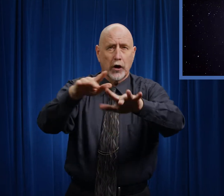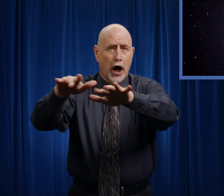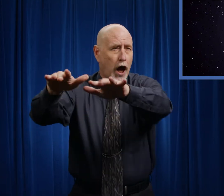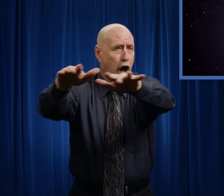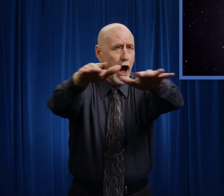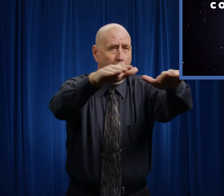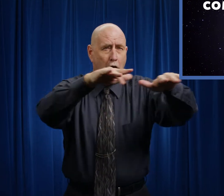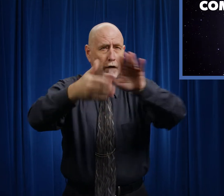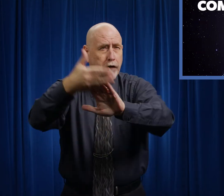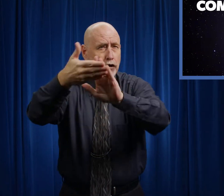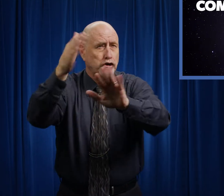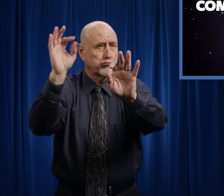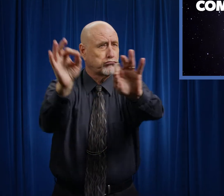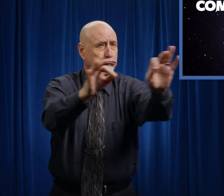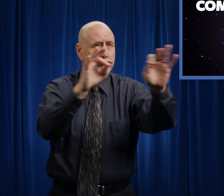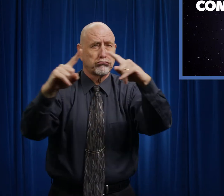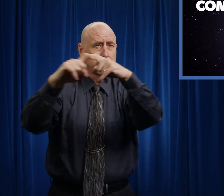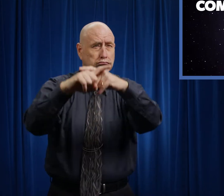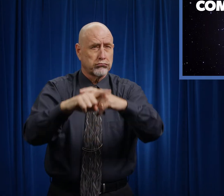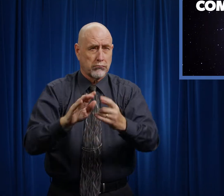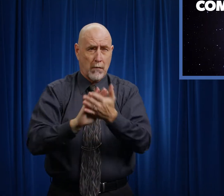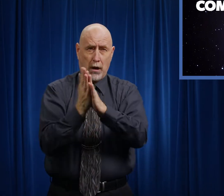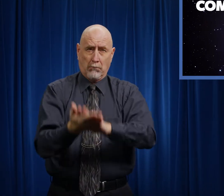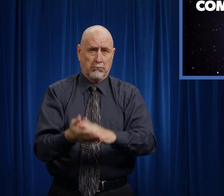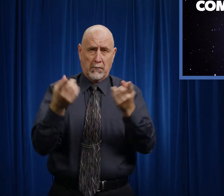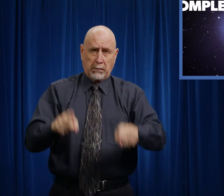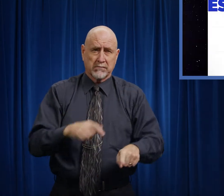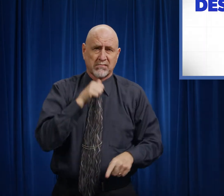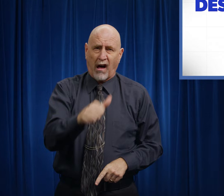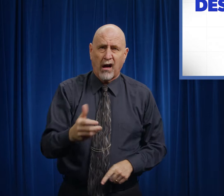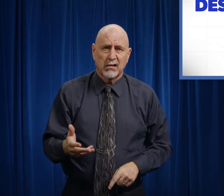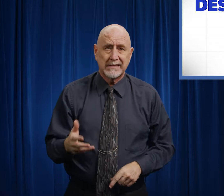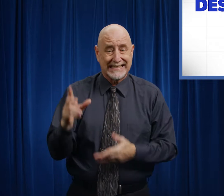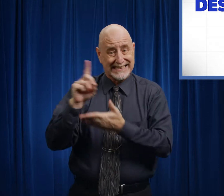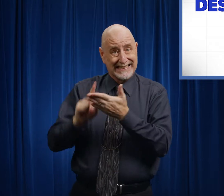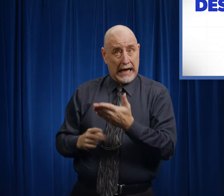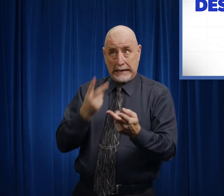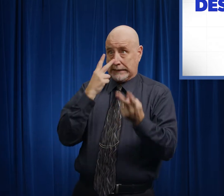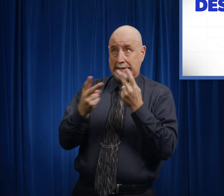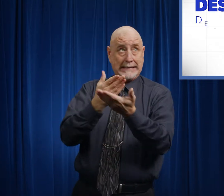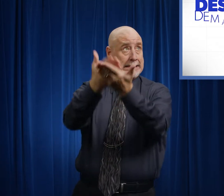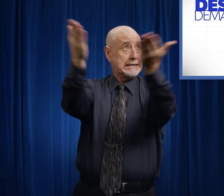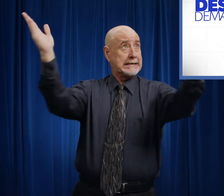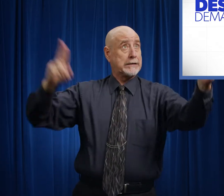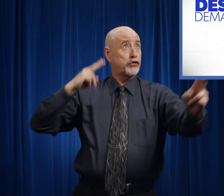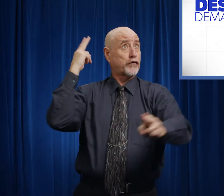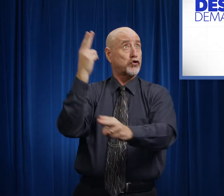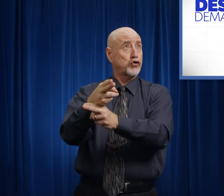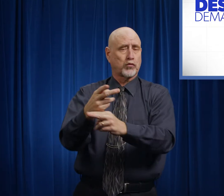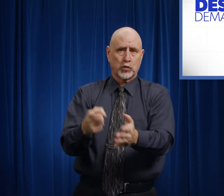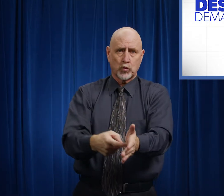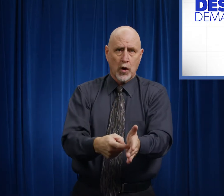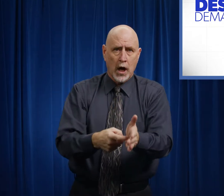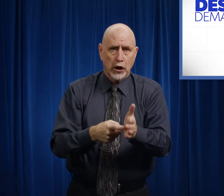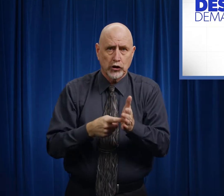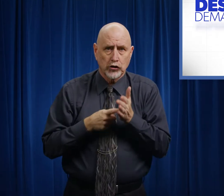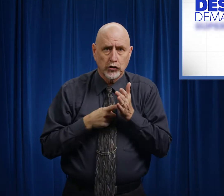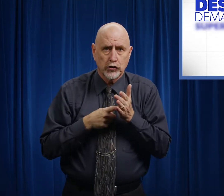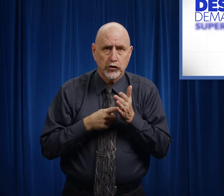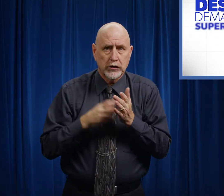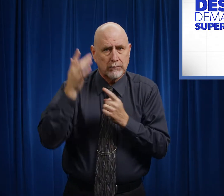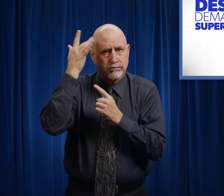are functional and complex to come into existence. The design we see in the universe demands